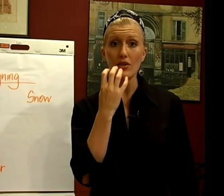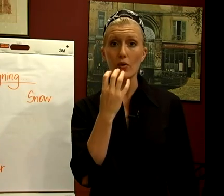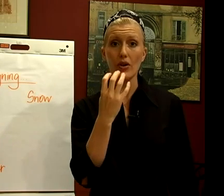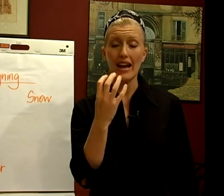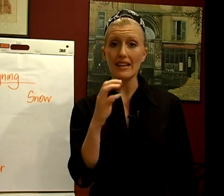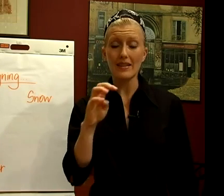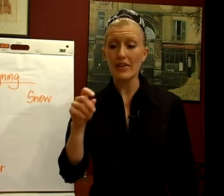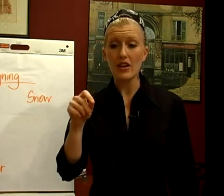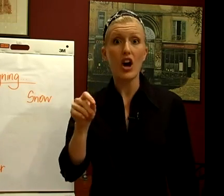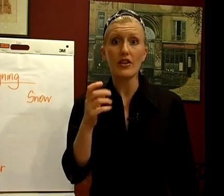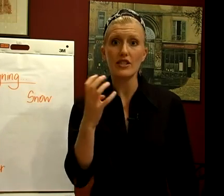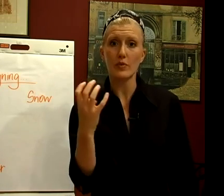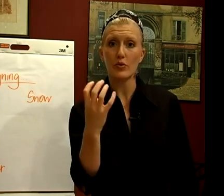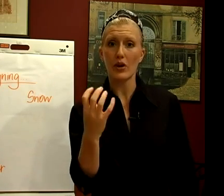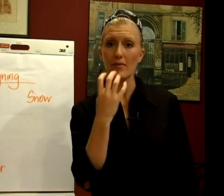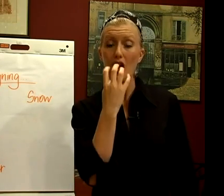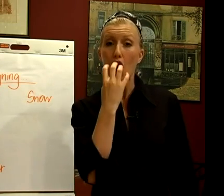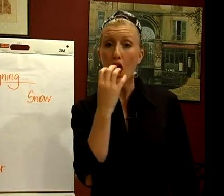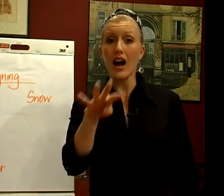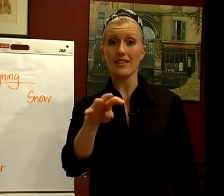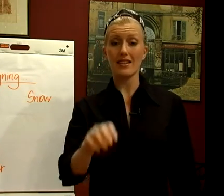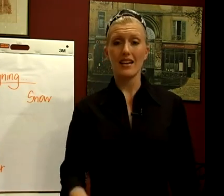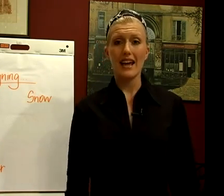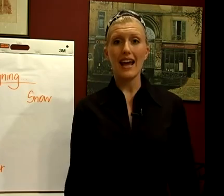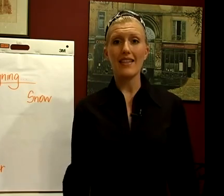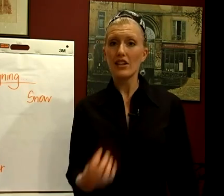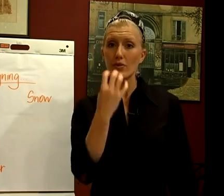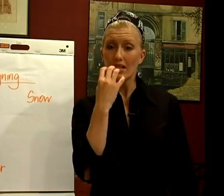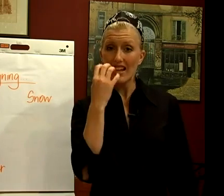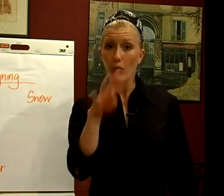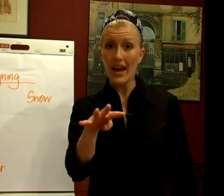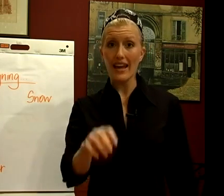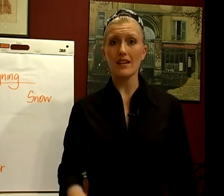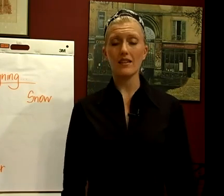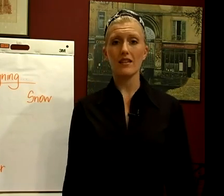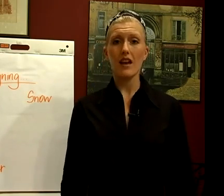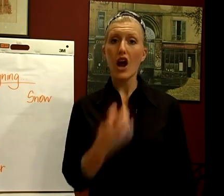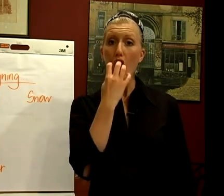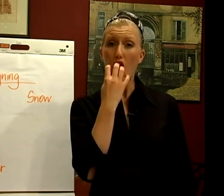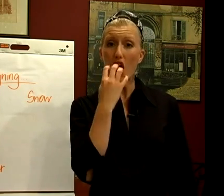or had something hot on a spoon perhaps. Hot. And then you take it away.